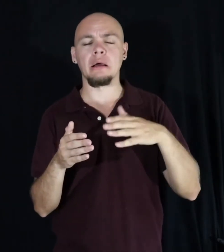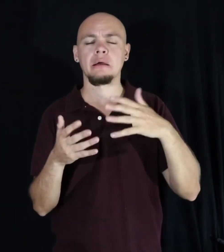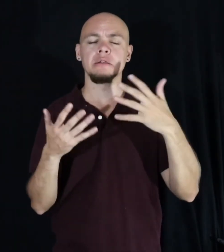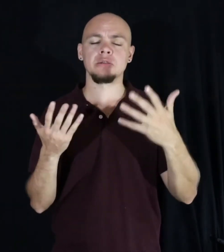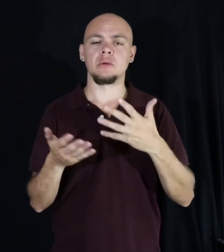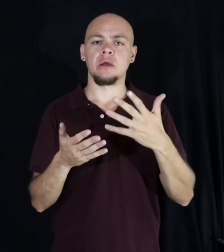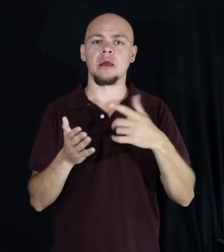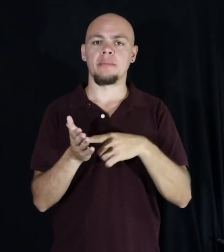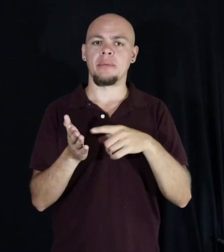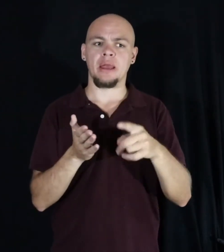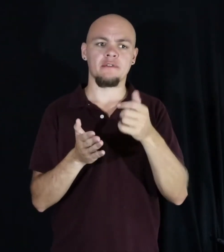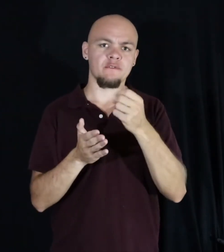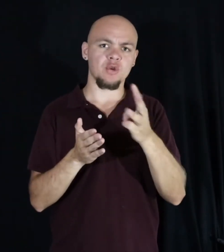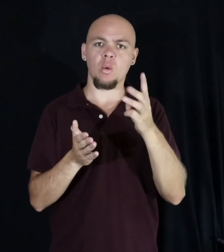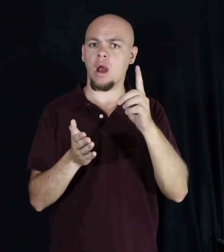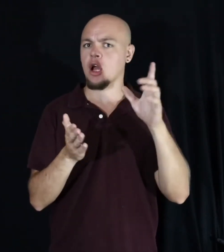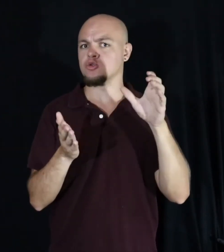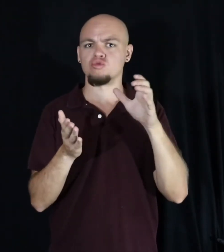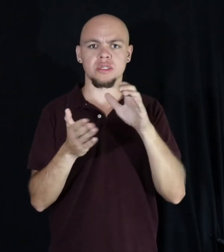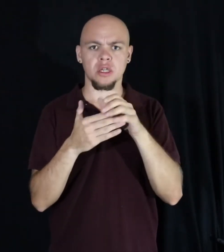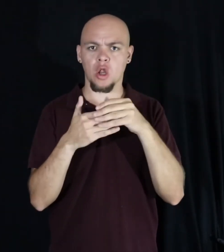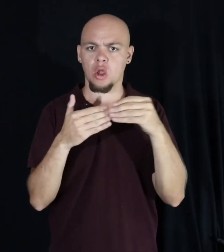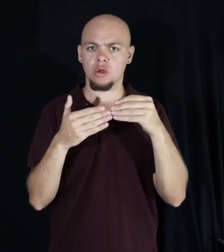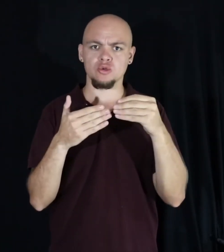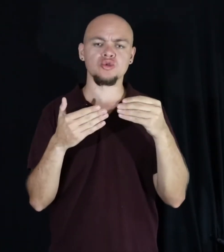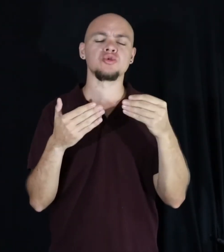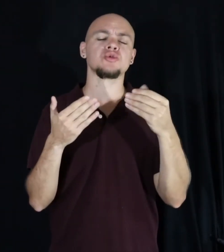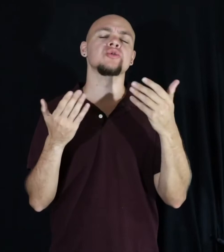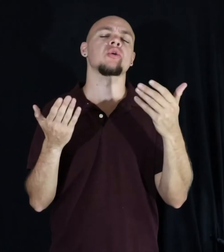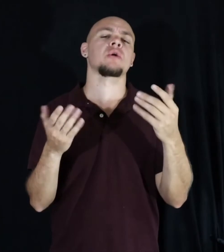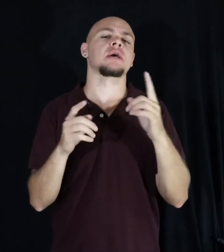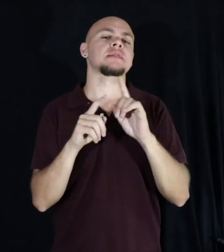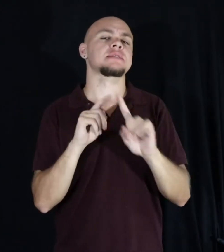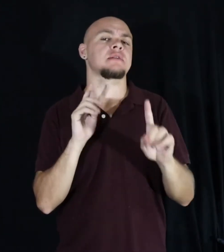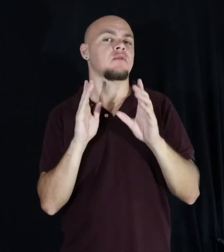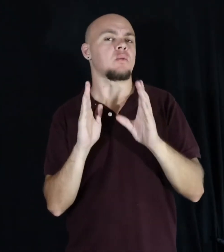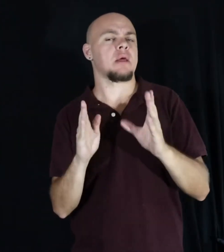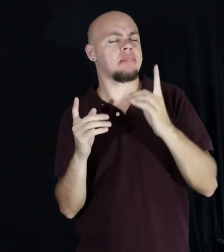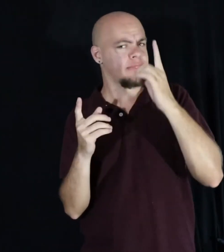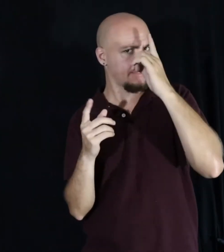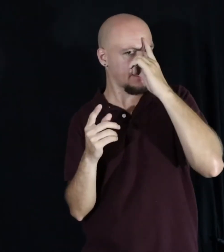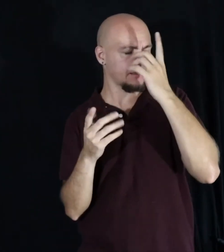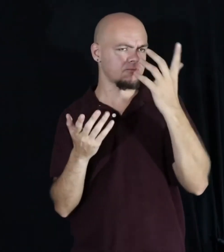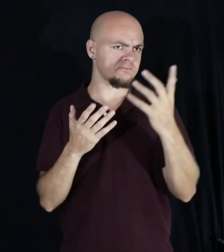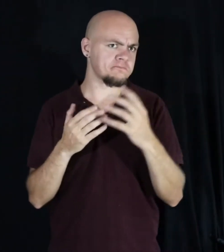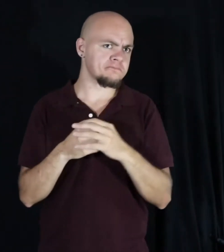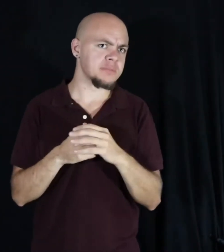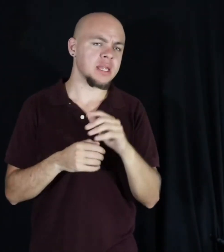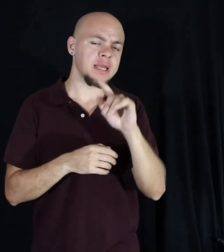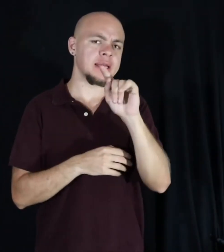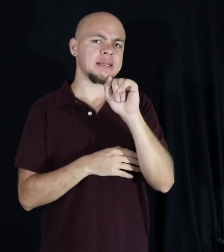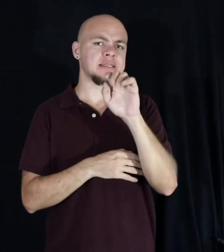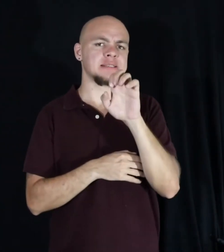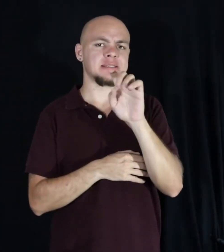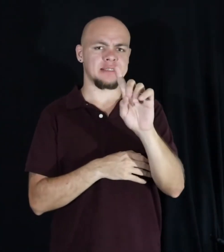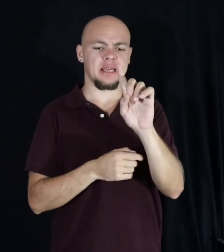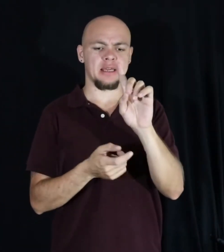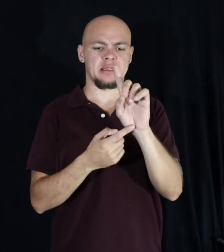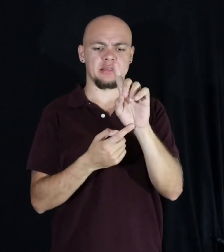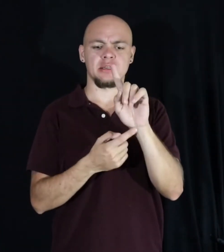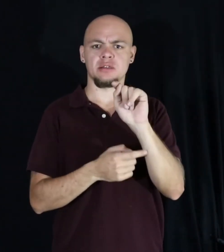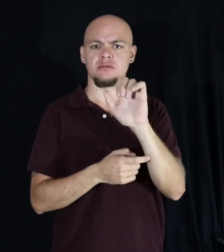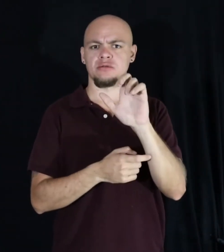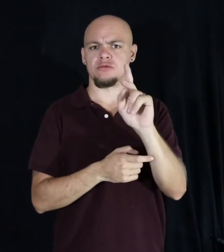end up paying hundreds of dollars. So I thought of a different way by thinking, well, the talks revolve